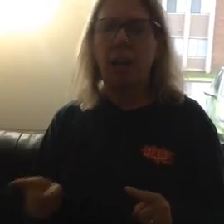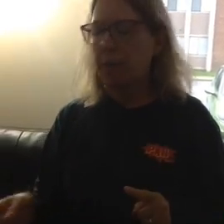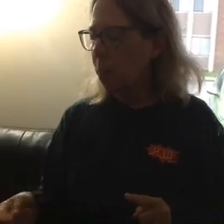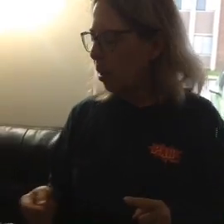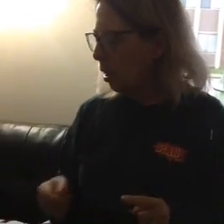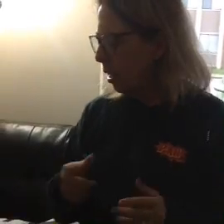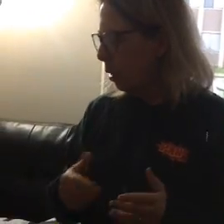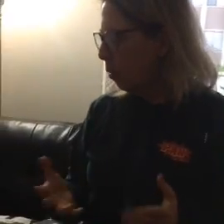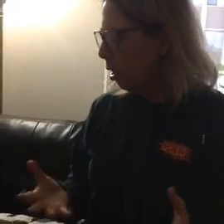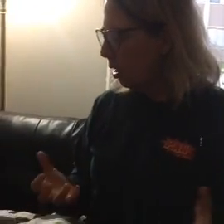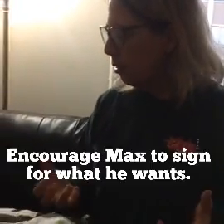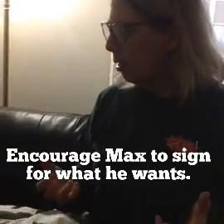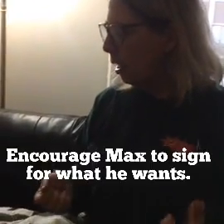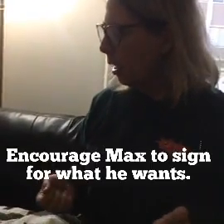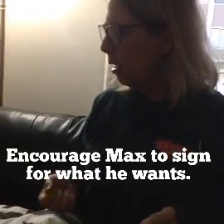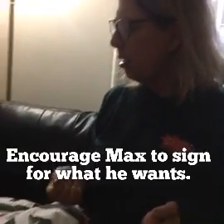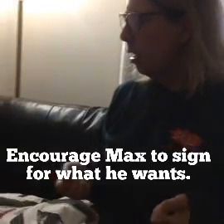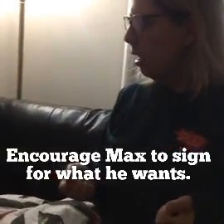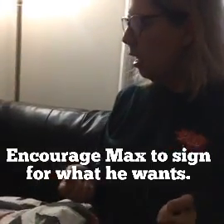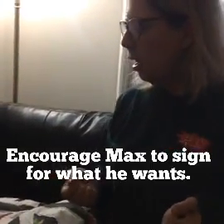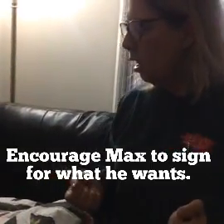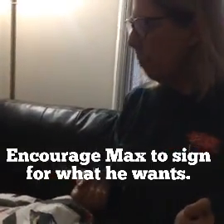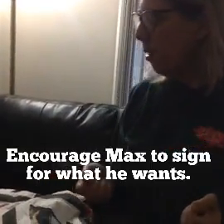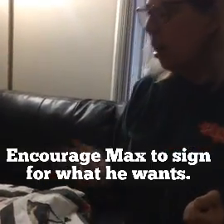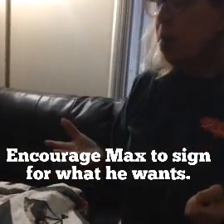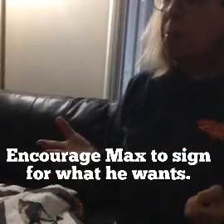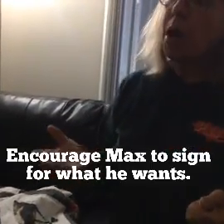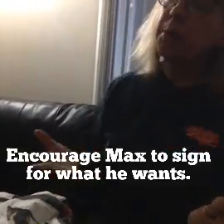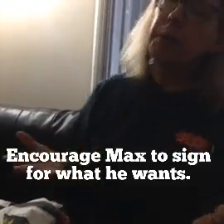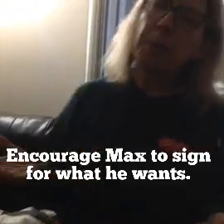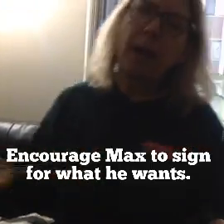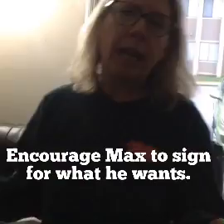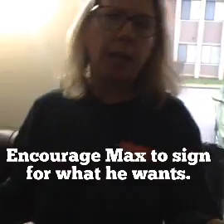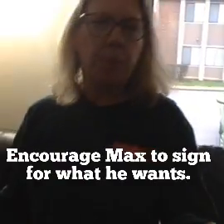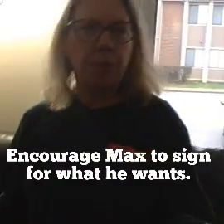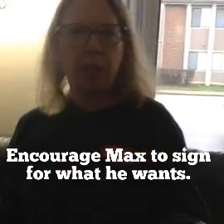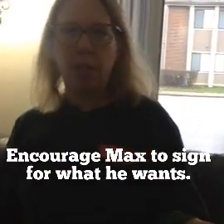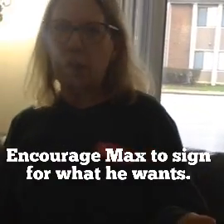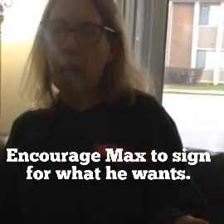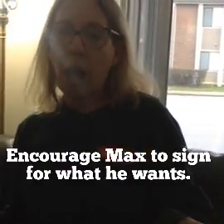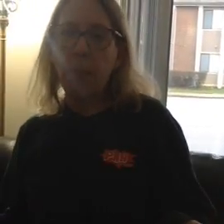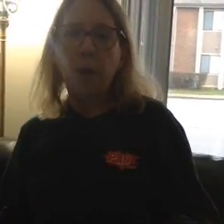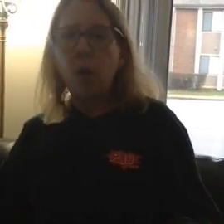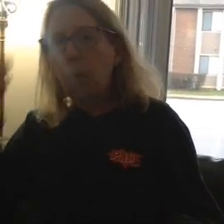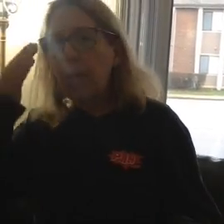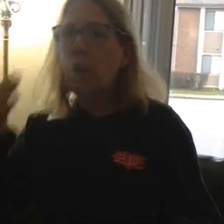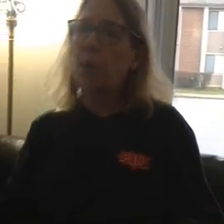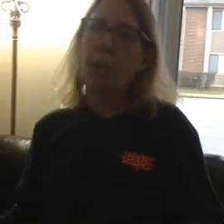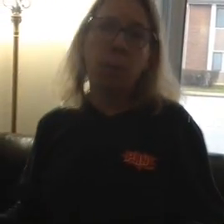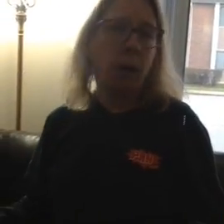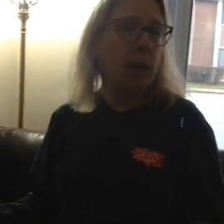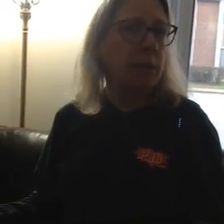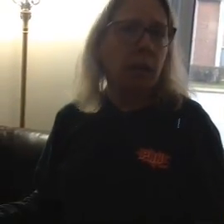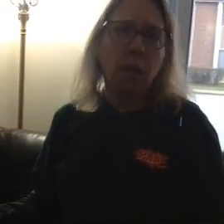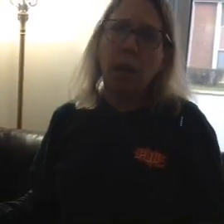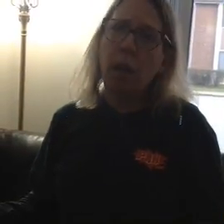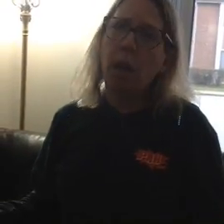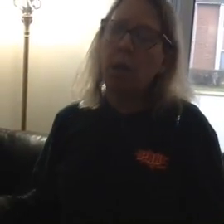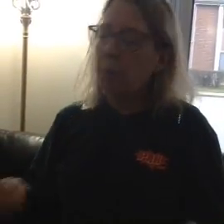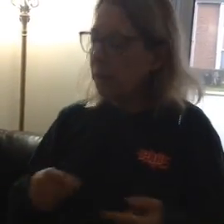for what he wants. And probably about 80% of the time, we know what he wants. When he